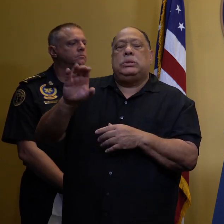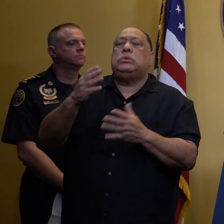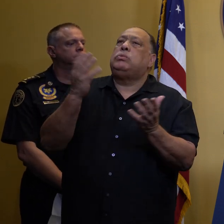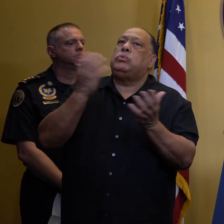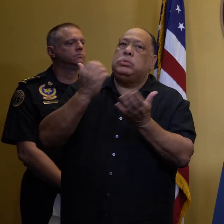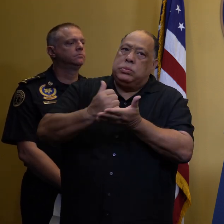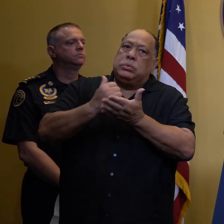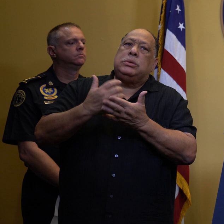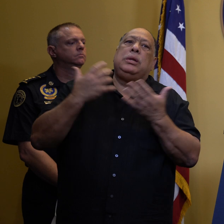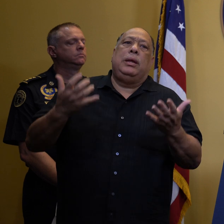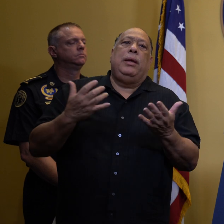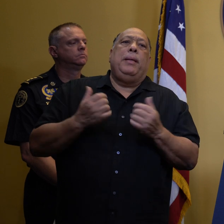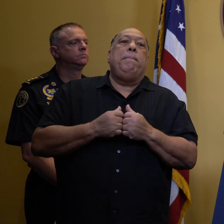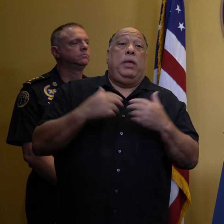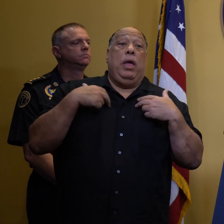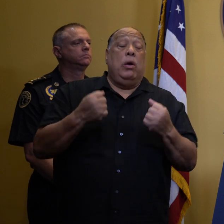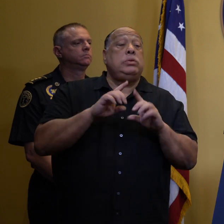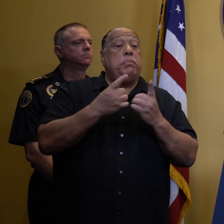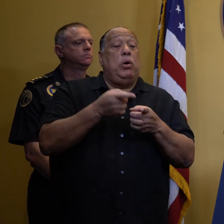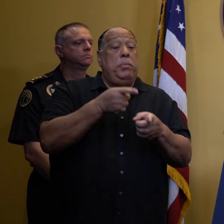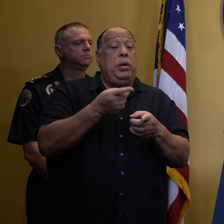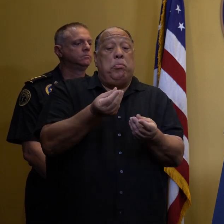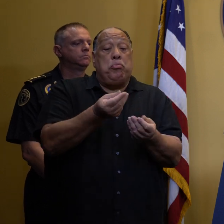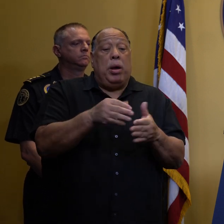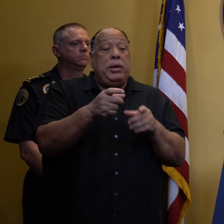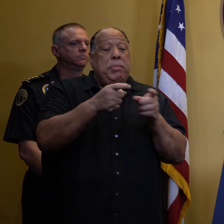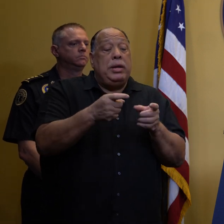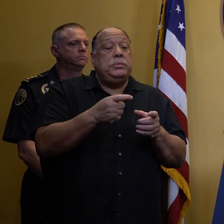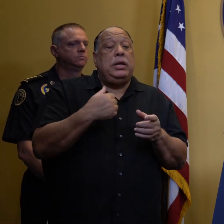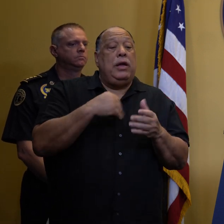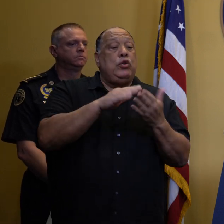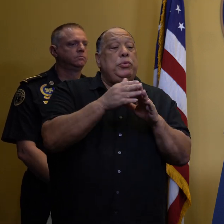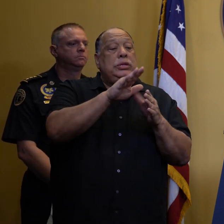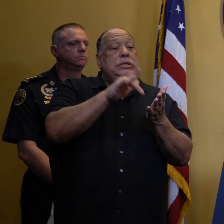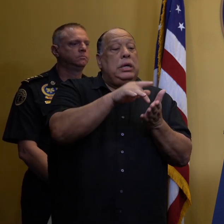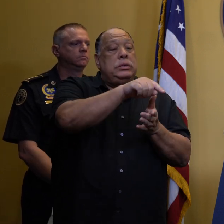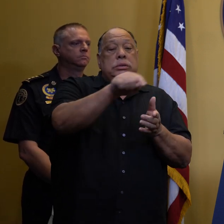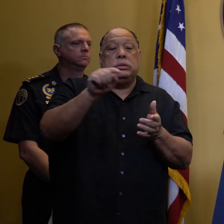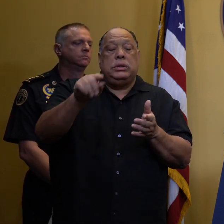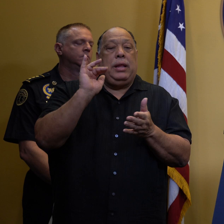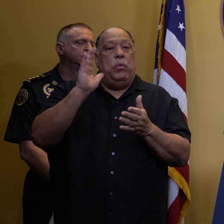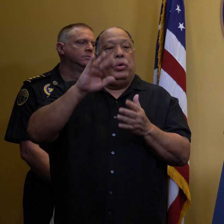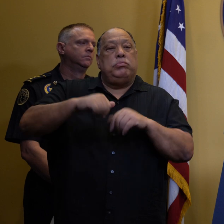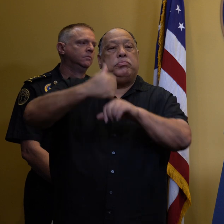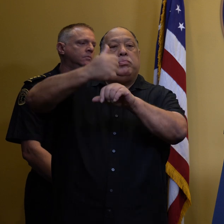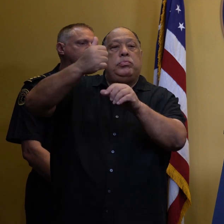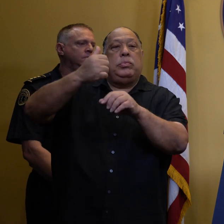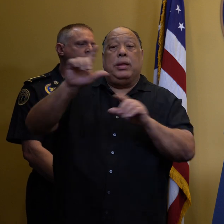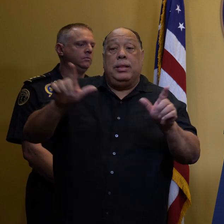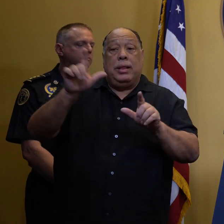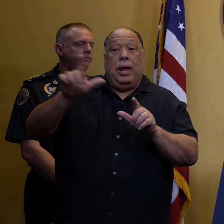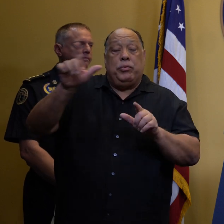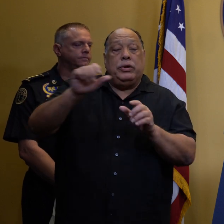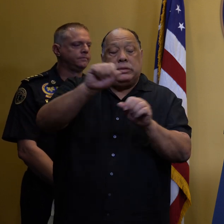us, as well as the health department and property management. We have some community centers that will come online as well. Our library system has